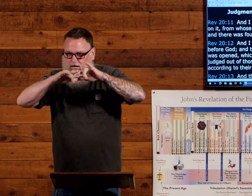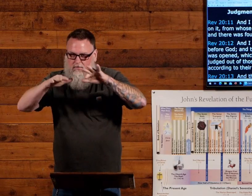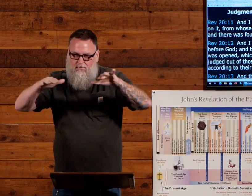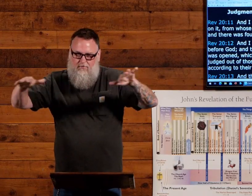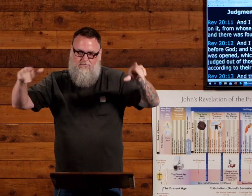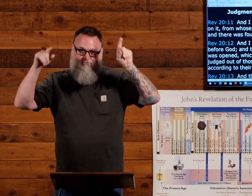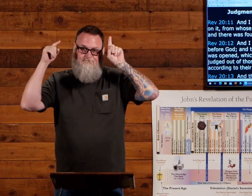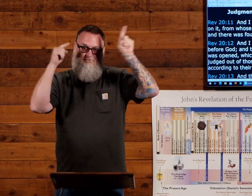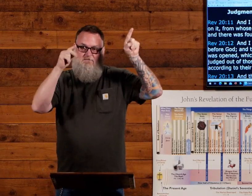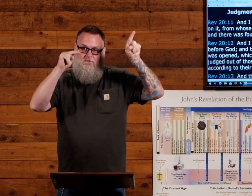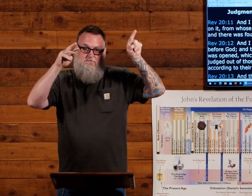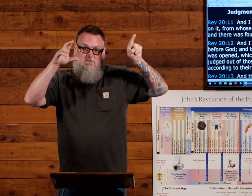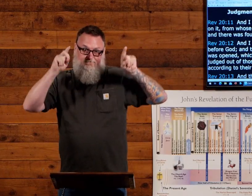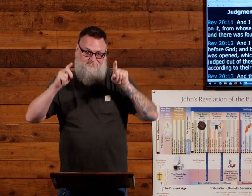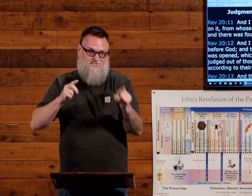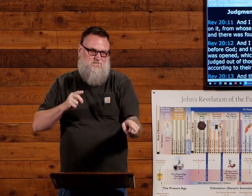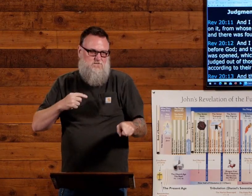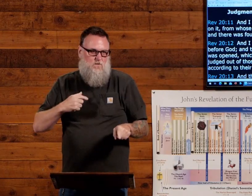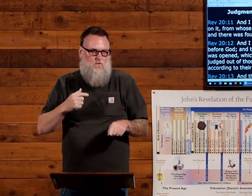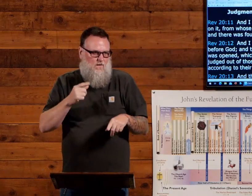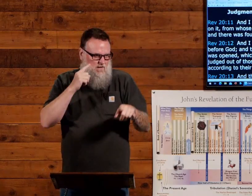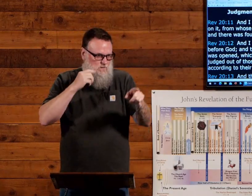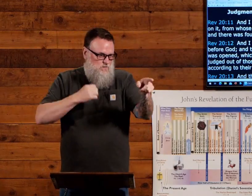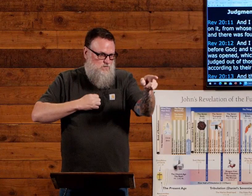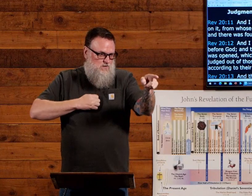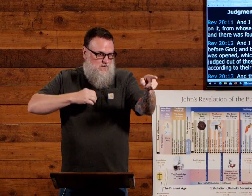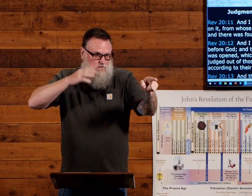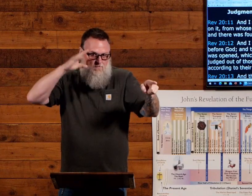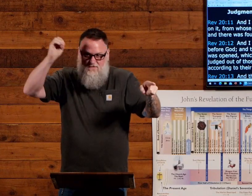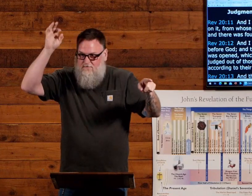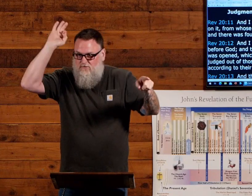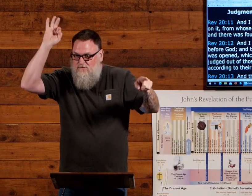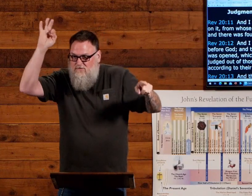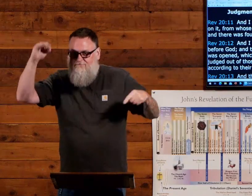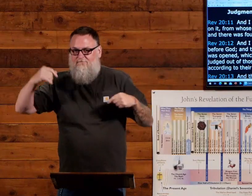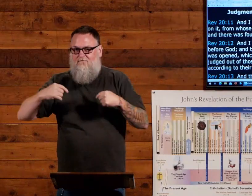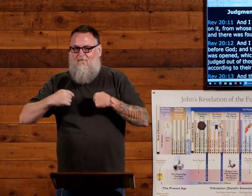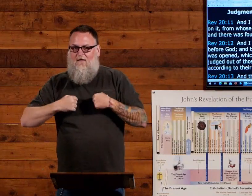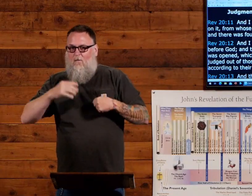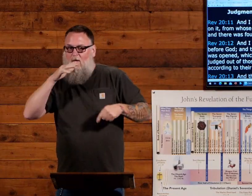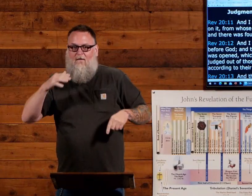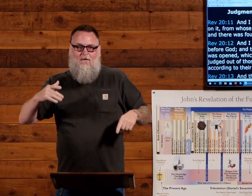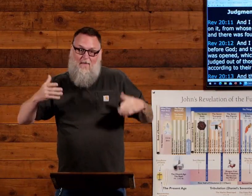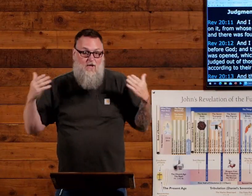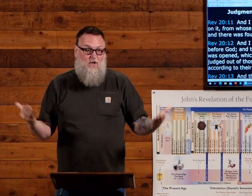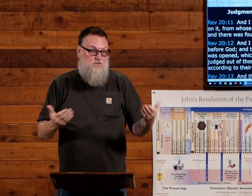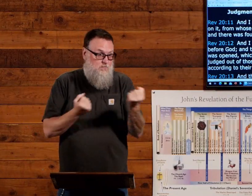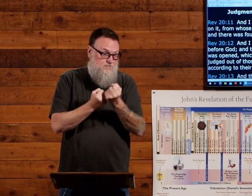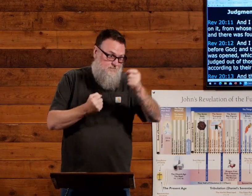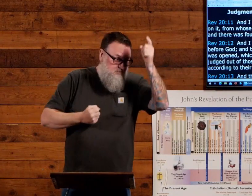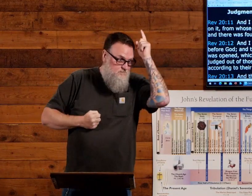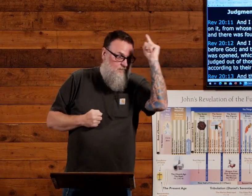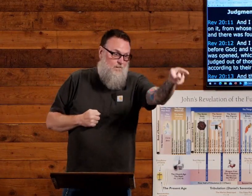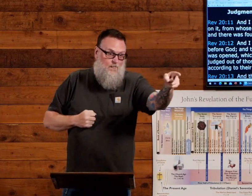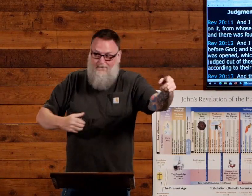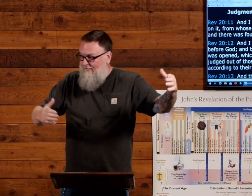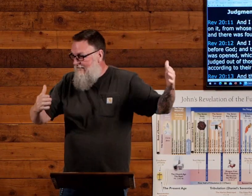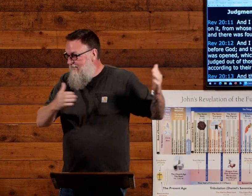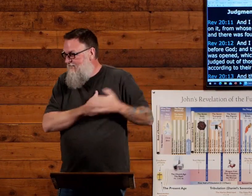continue to pray for the staff and everybody there and the kids. So I know Eugene will be preaching at 10. I will be here supporting Eugene, but